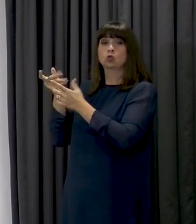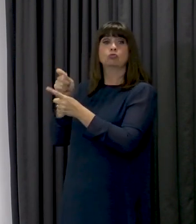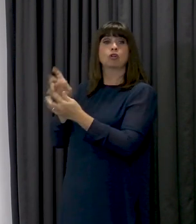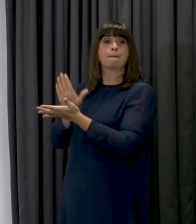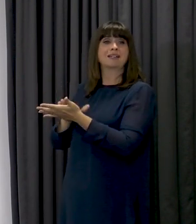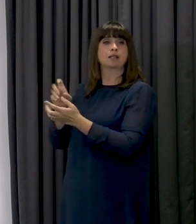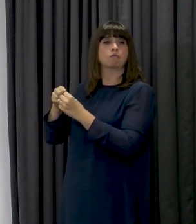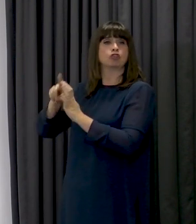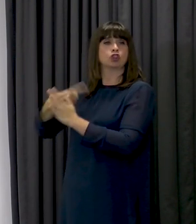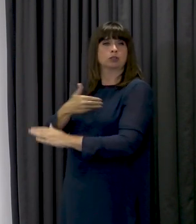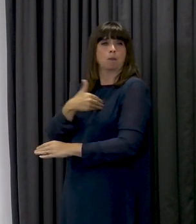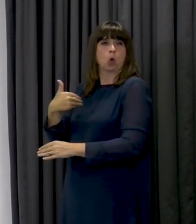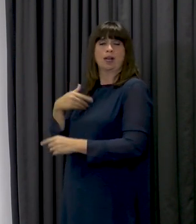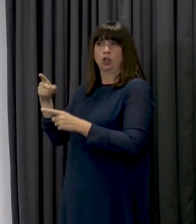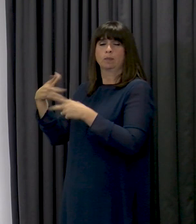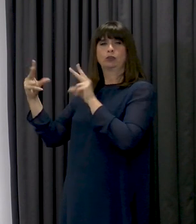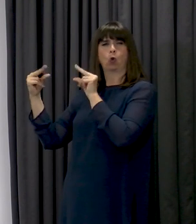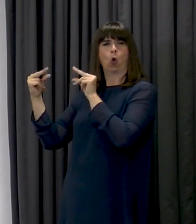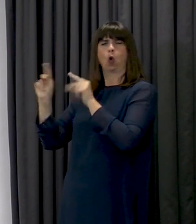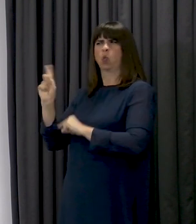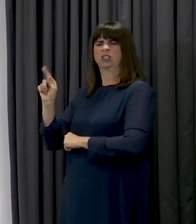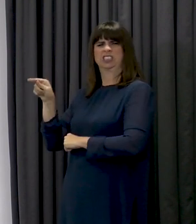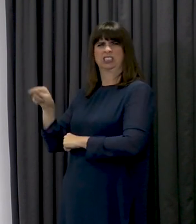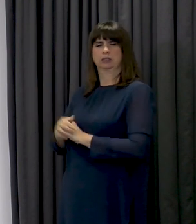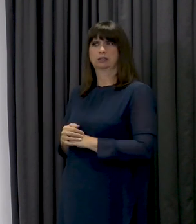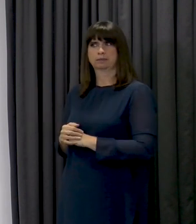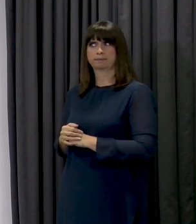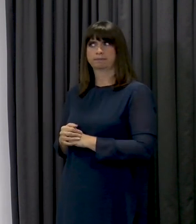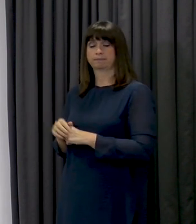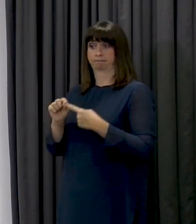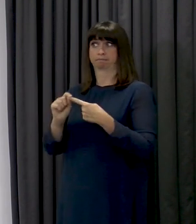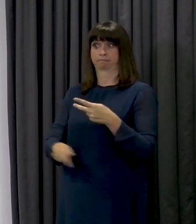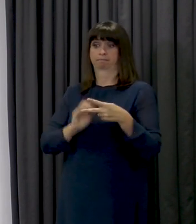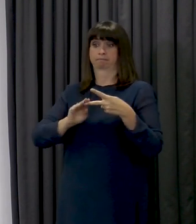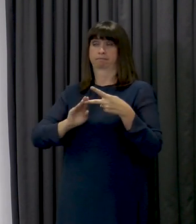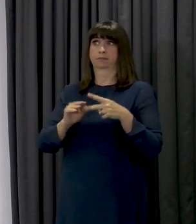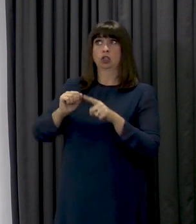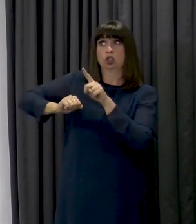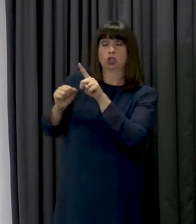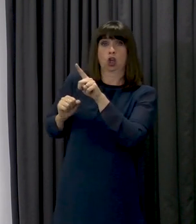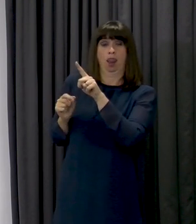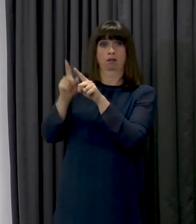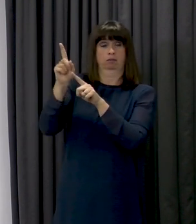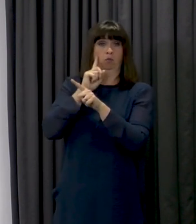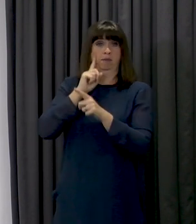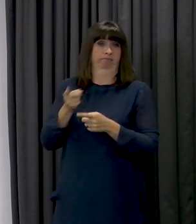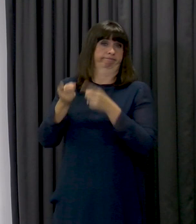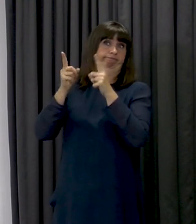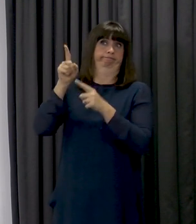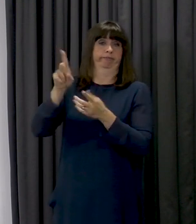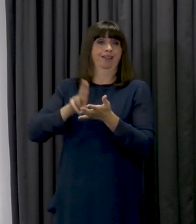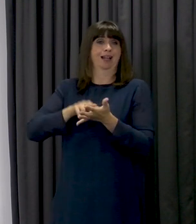Minister this morning, what was discussed there? And also, the Scottish First Minister, Nicola Sturgeon,